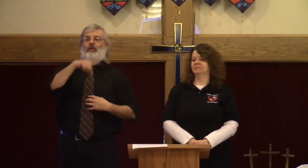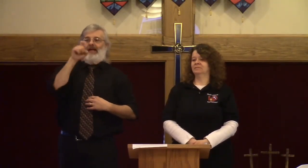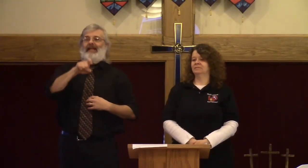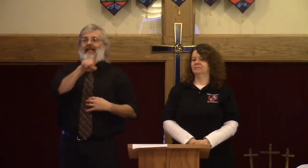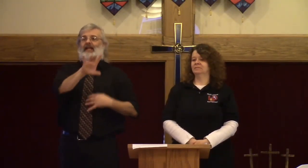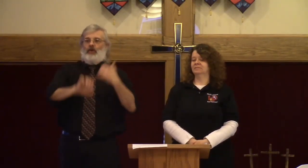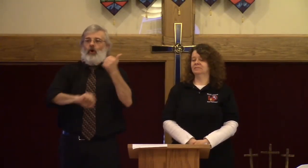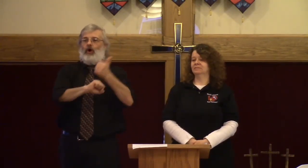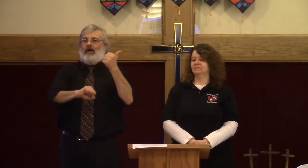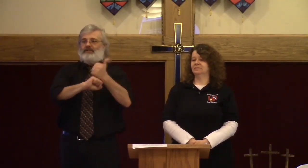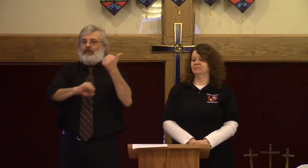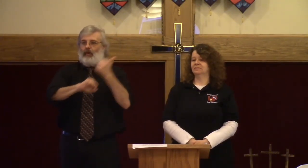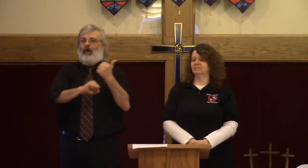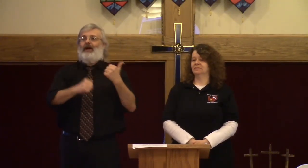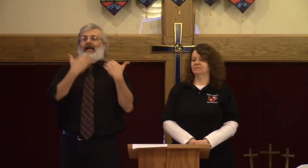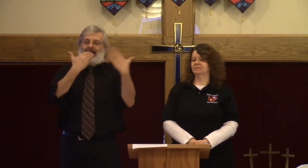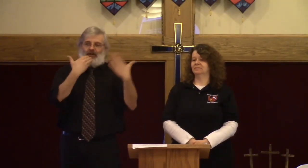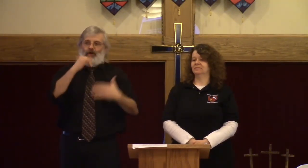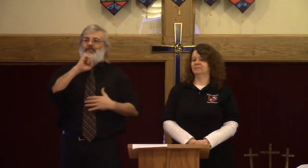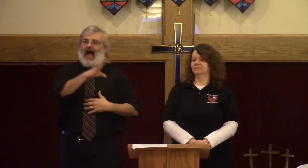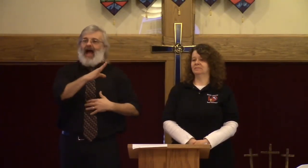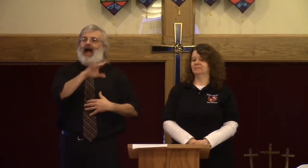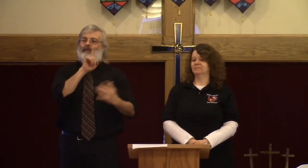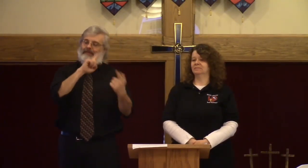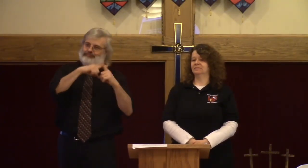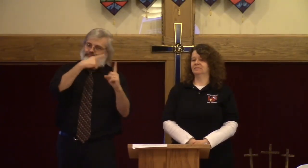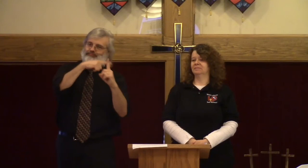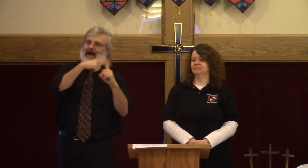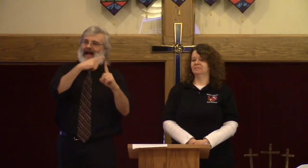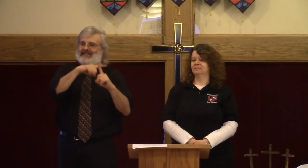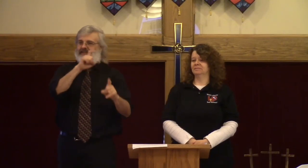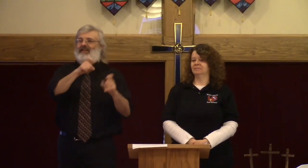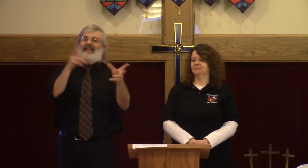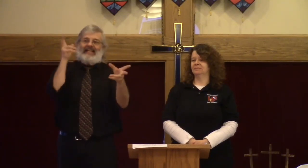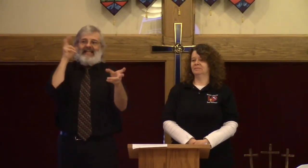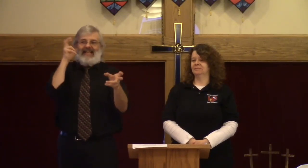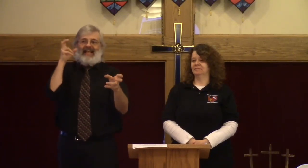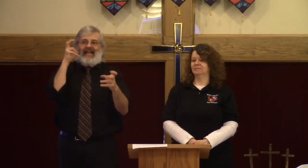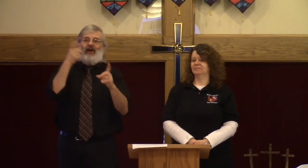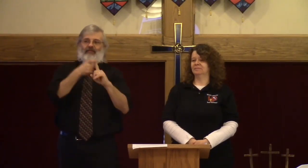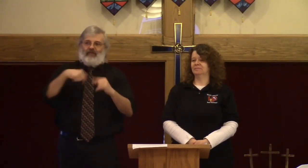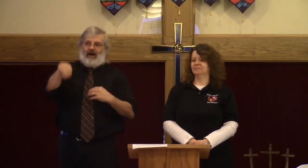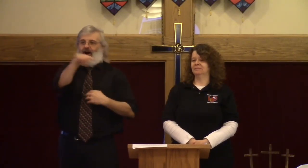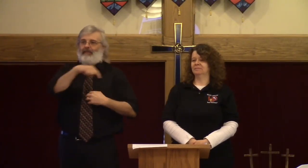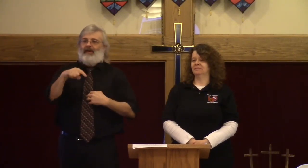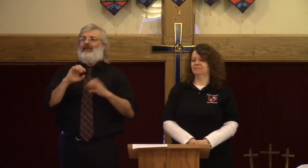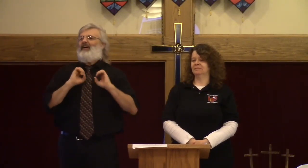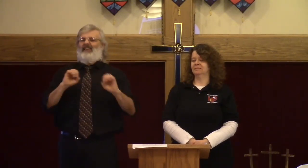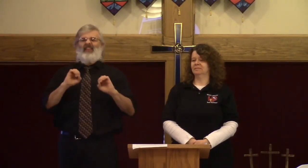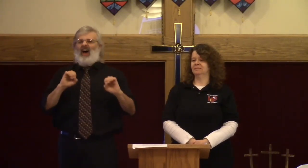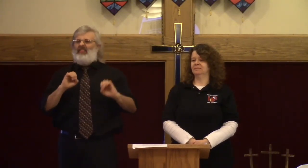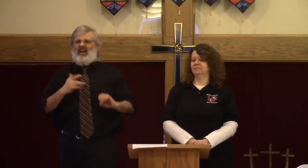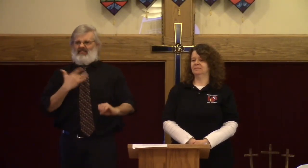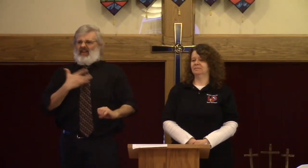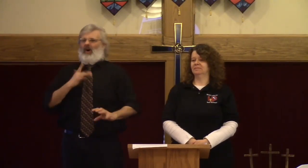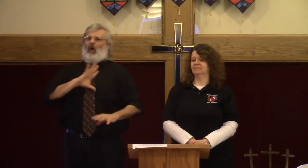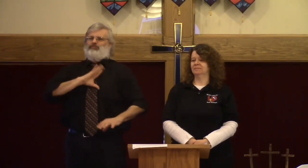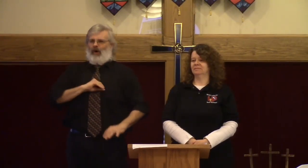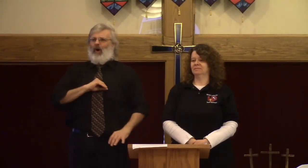We need your support. Good job. We need to hear from. If nothing,